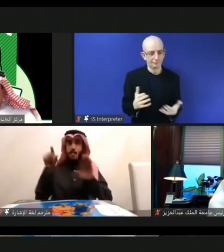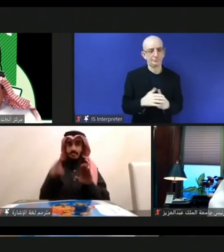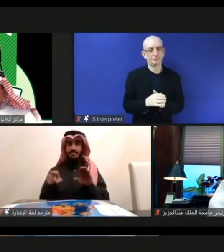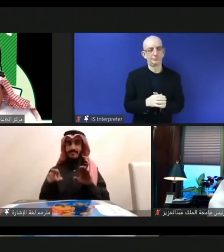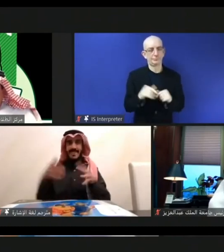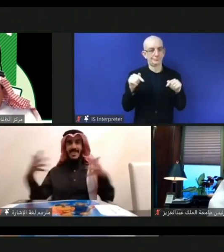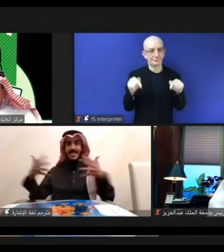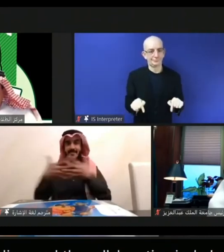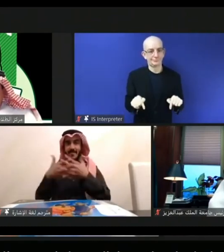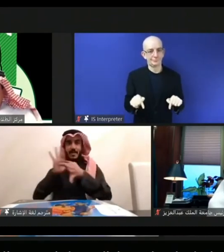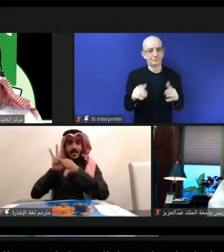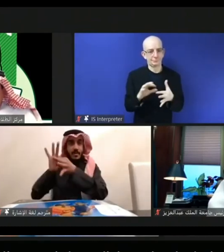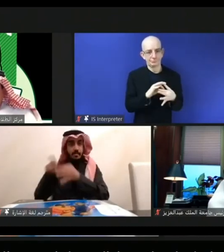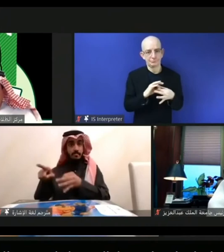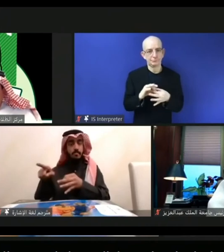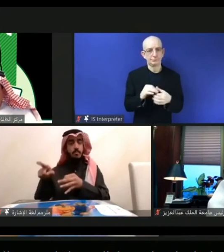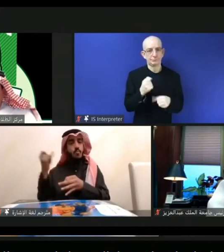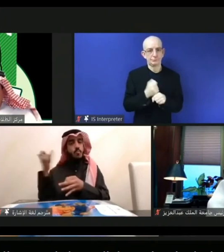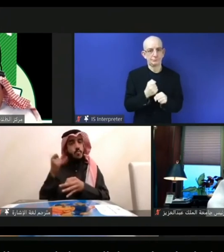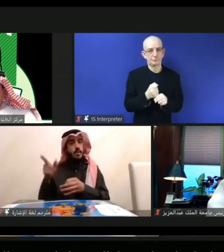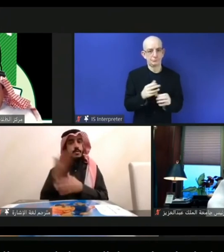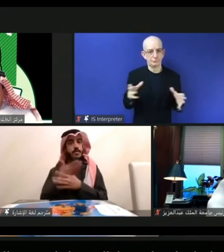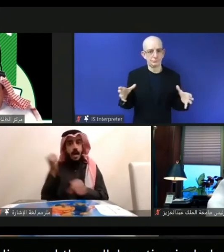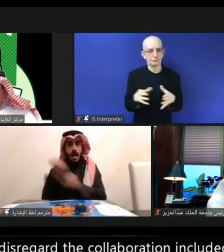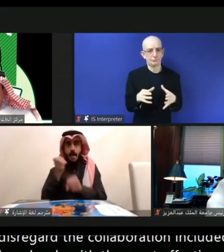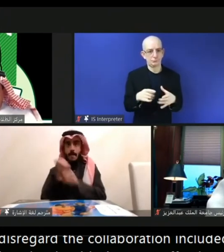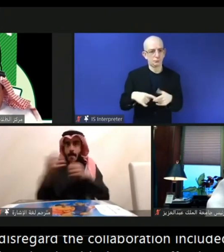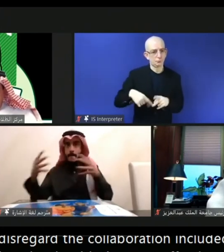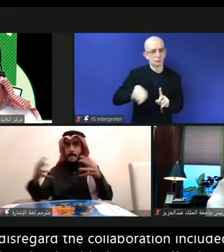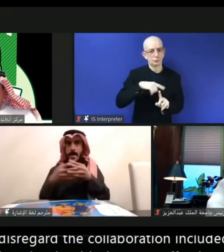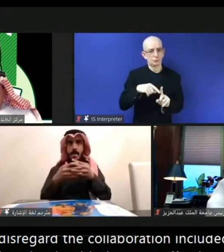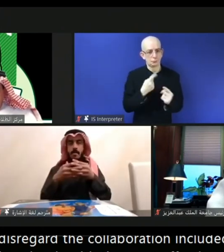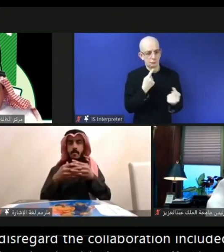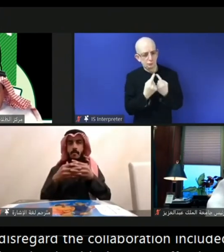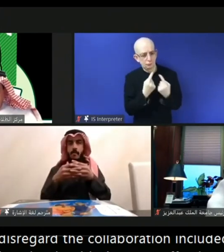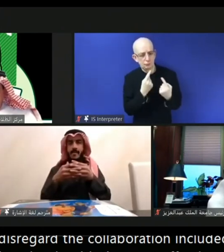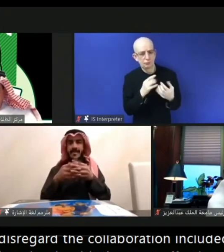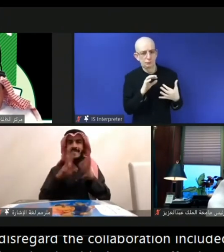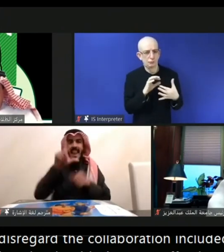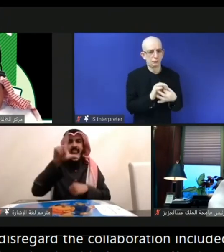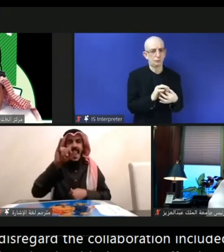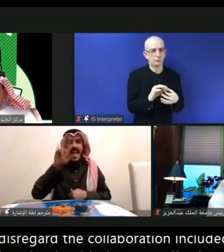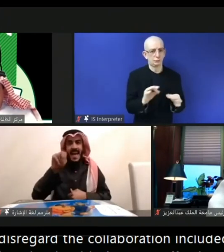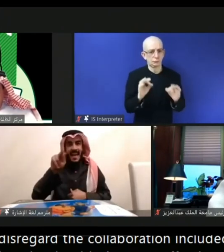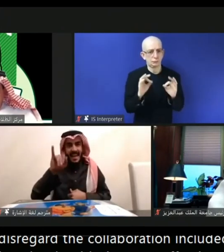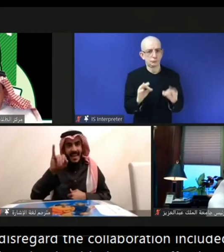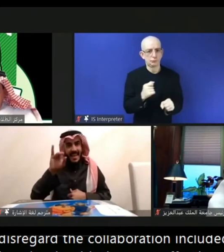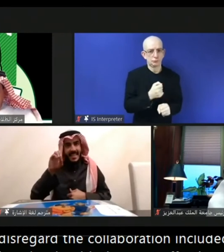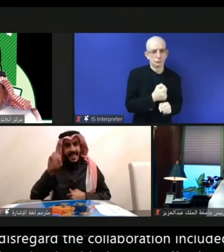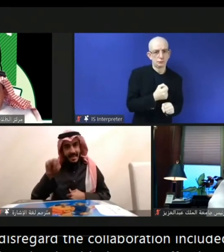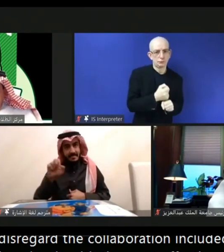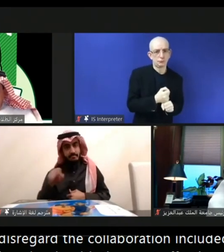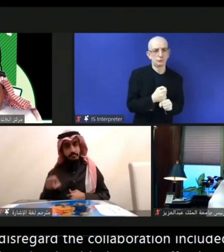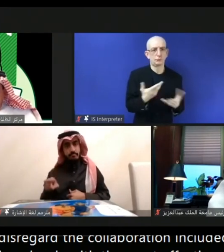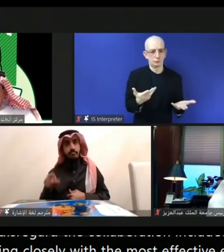of working closely with the most effective employment platform, which is LinkedIn, where we aspire to benefit